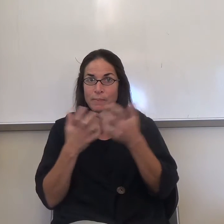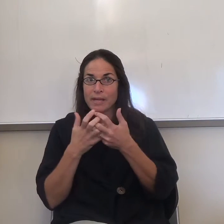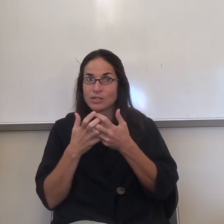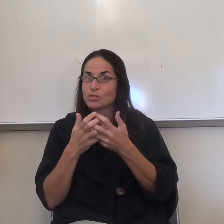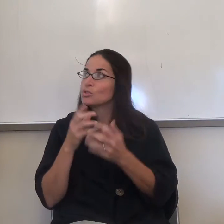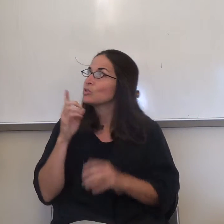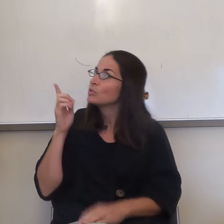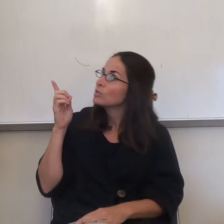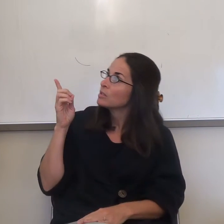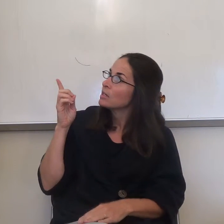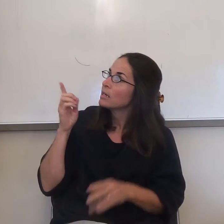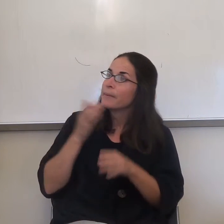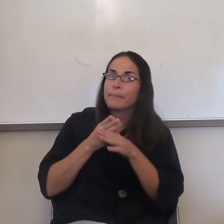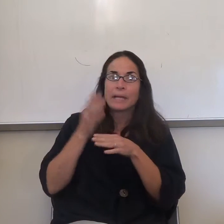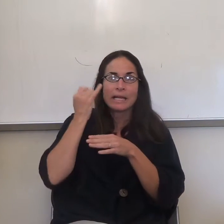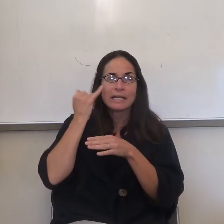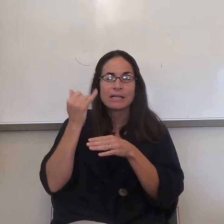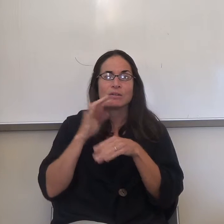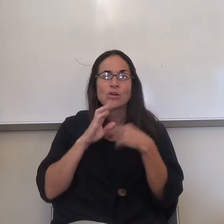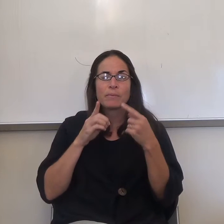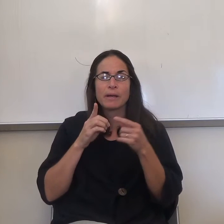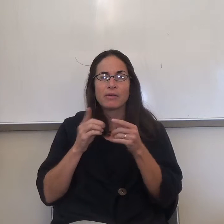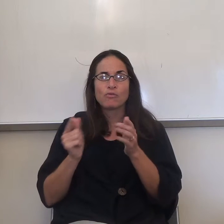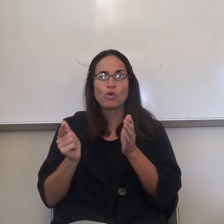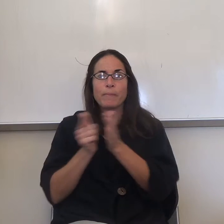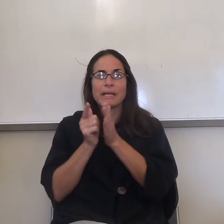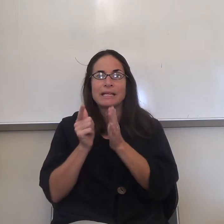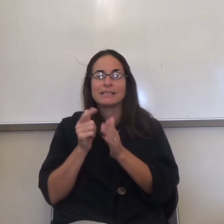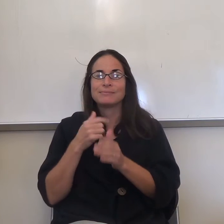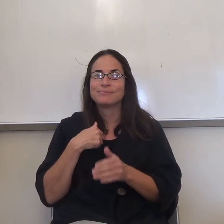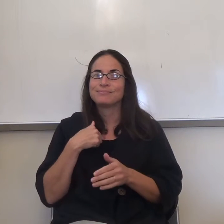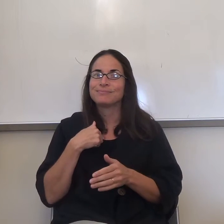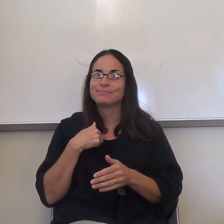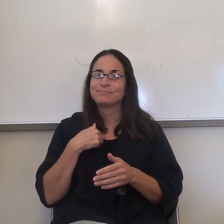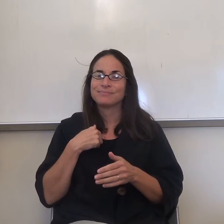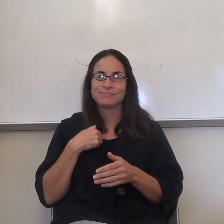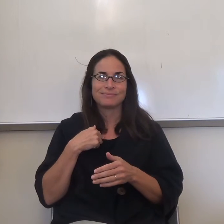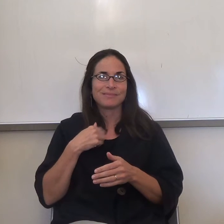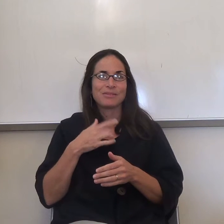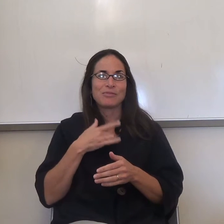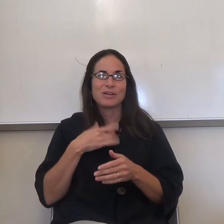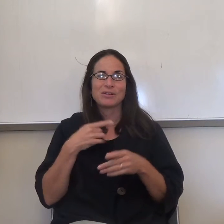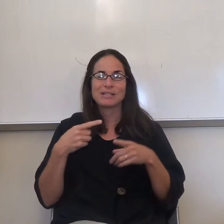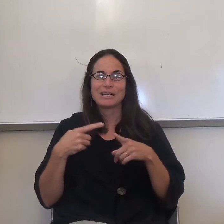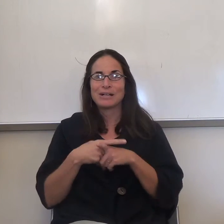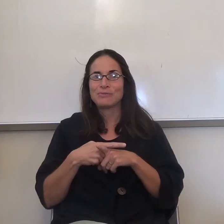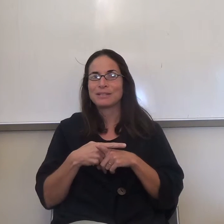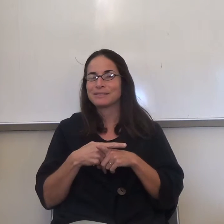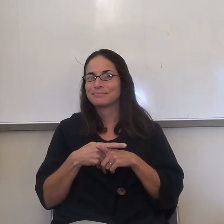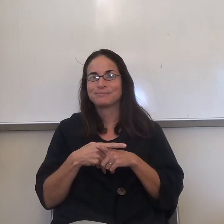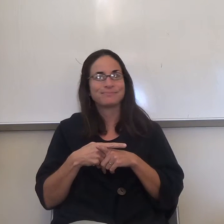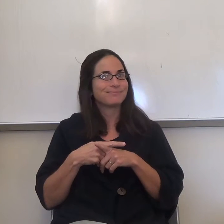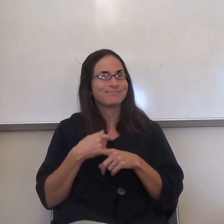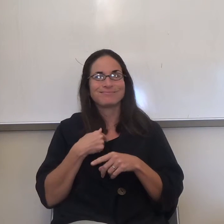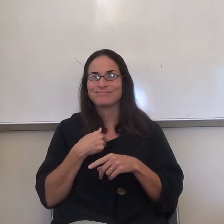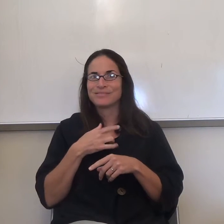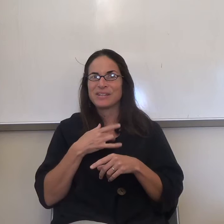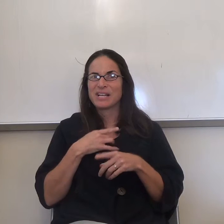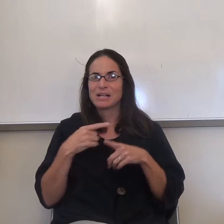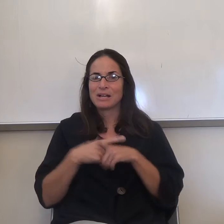forbidden? Well, that's where I was kind of conflicted on. Where, Right, right. Good. Because If you're conflicted, you